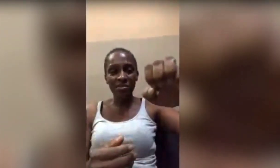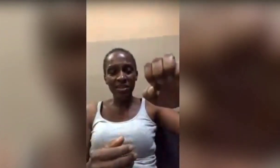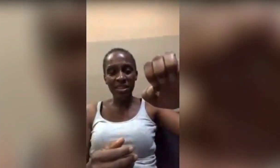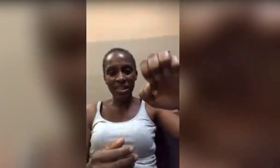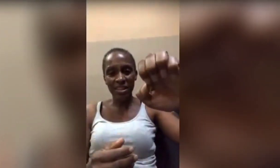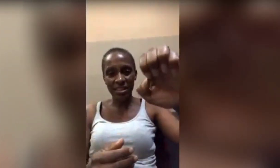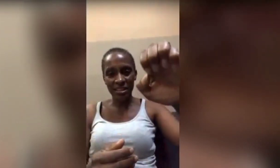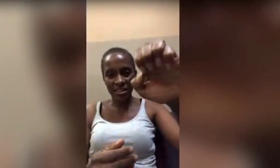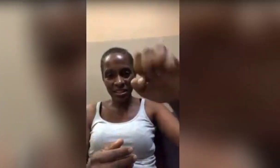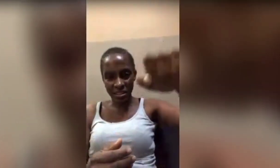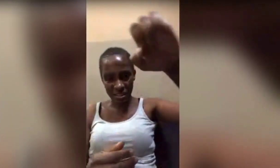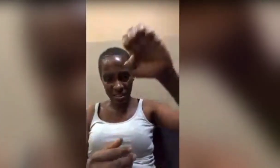Perfect.